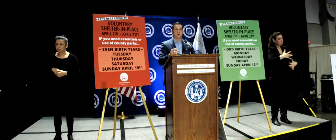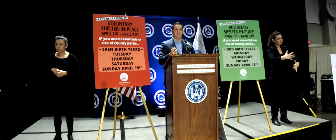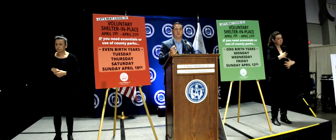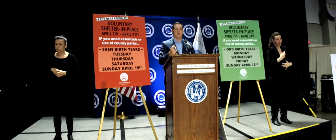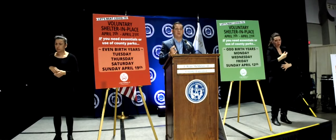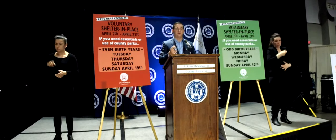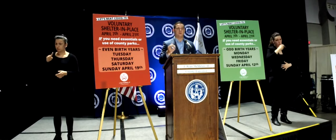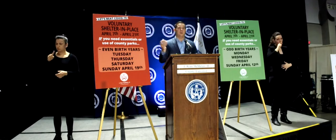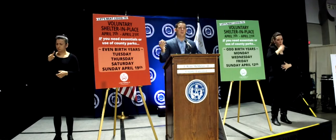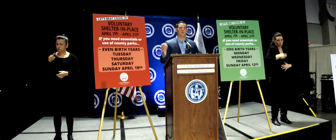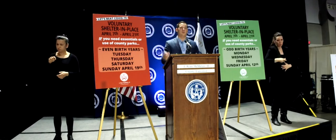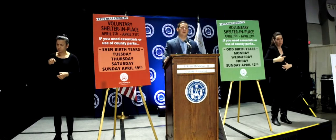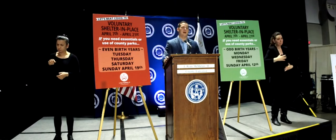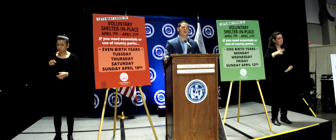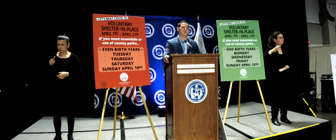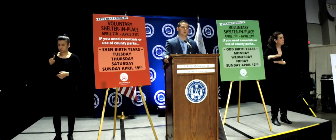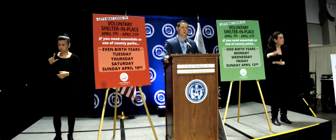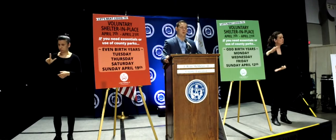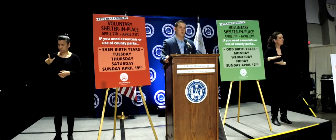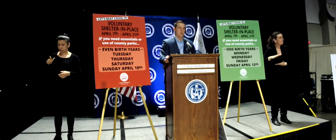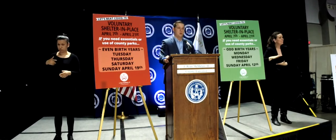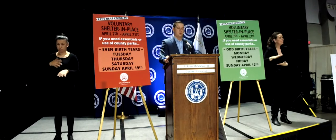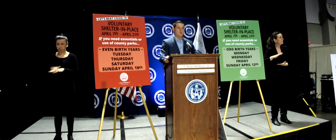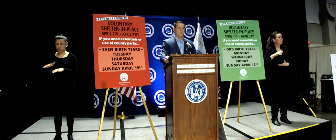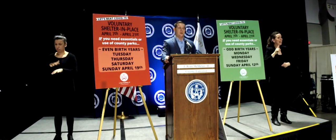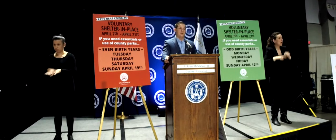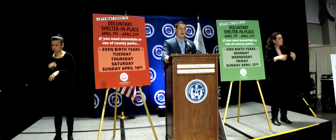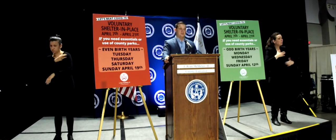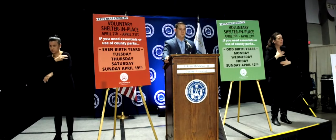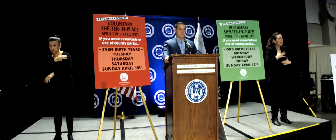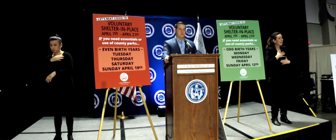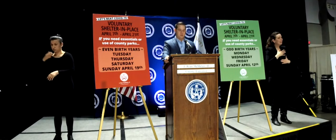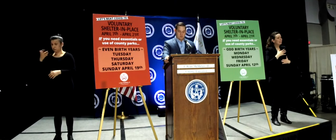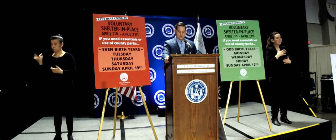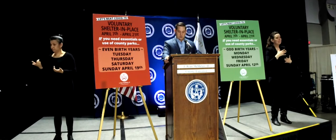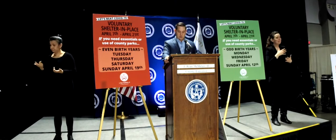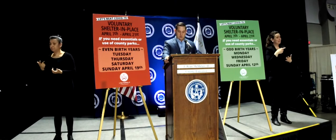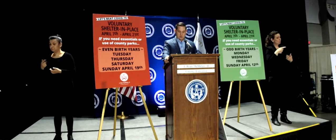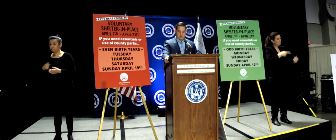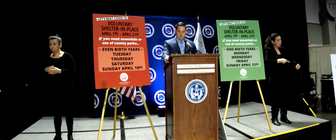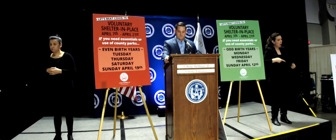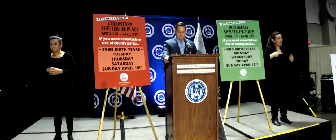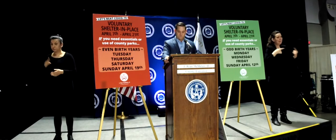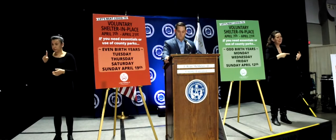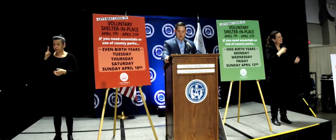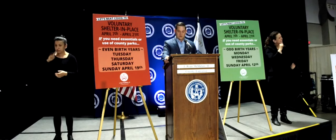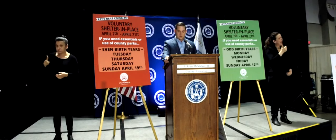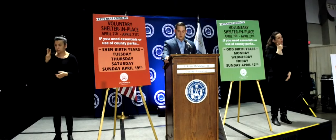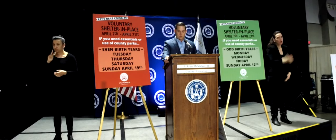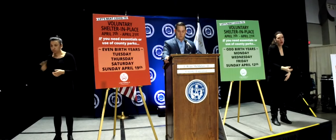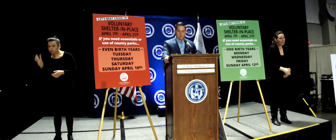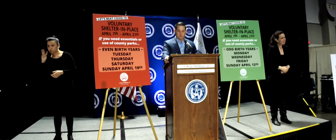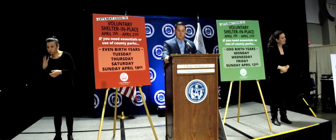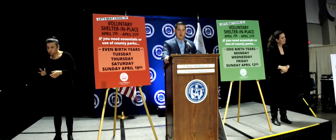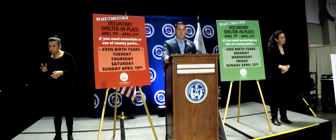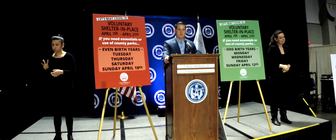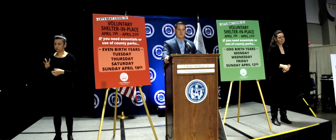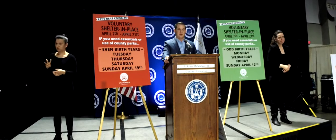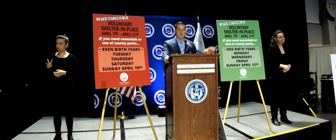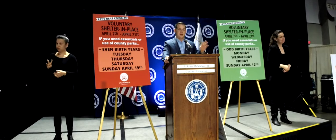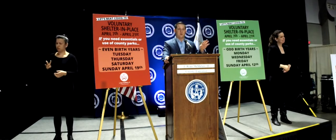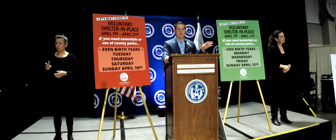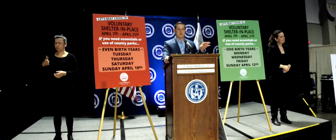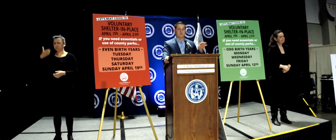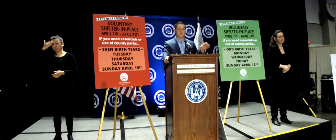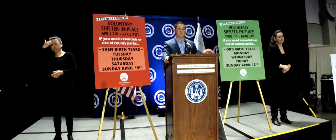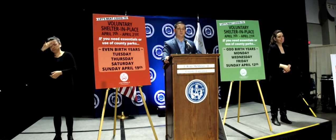They're okay for a day or two, and then they're moving into the hospital. So I think hospitalizations and ICU numbers will probably stay